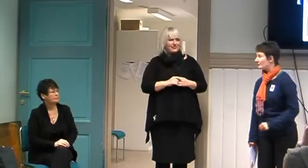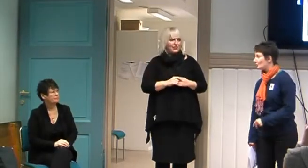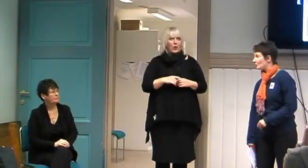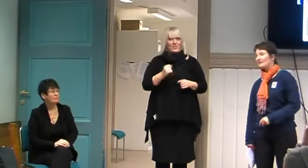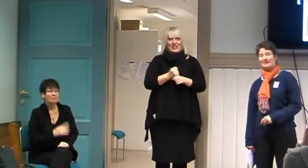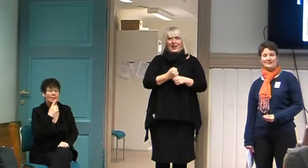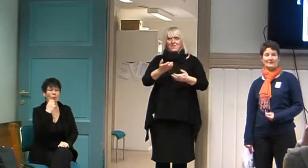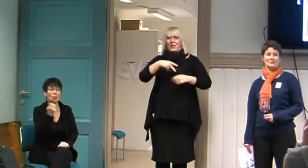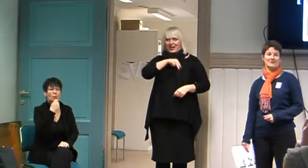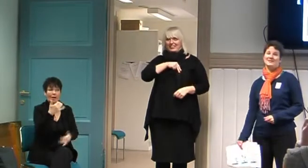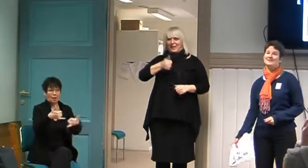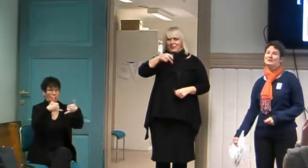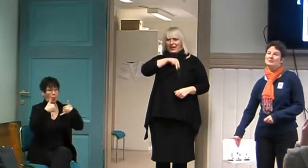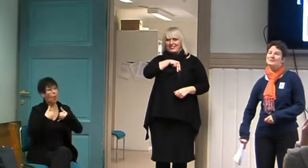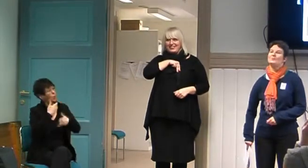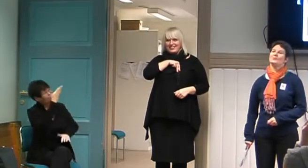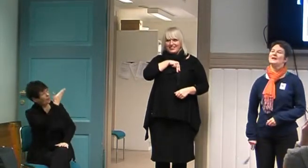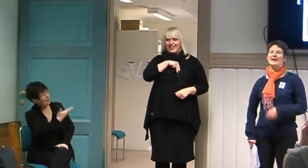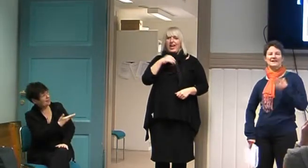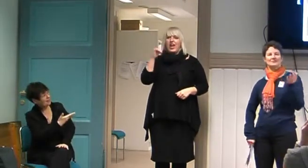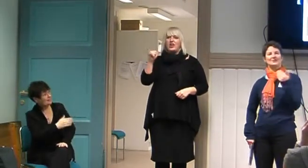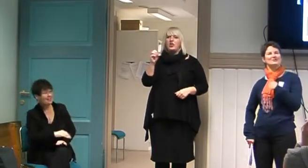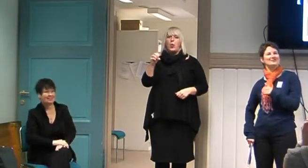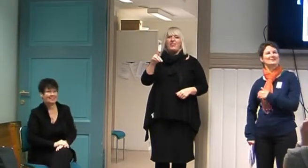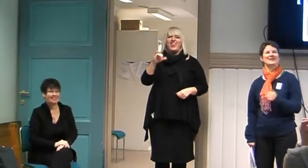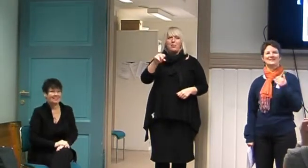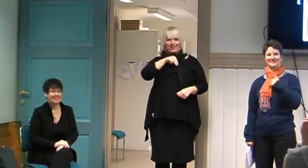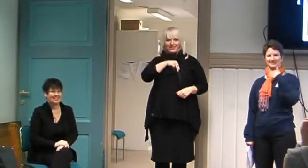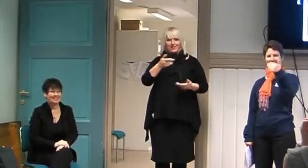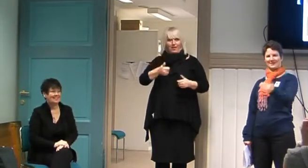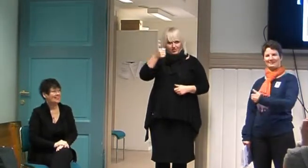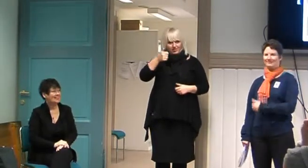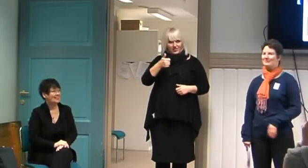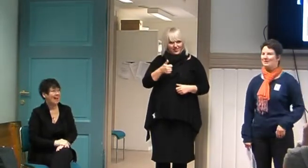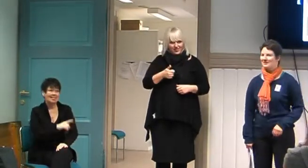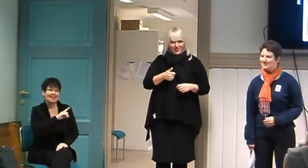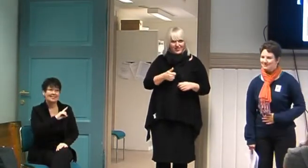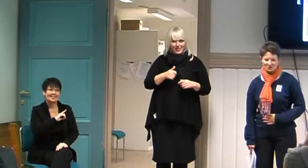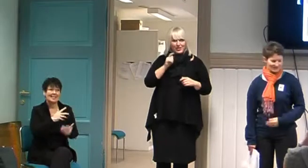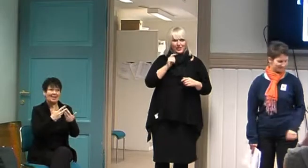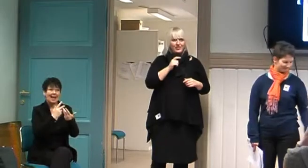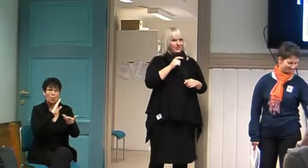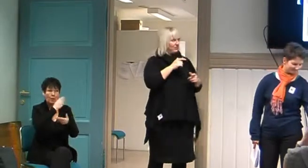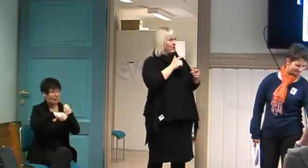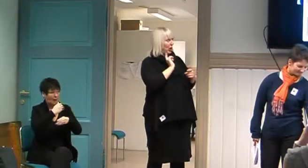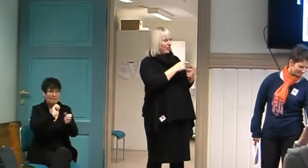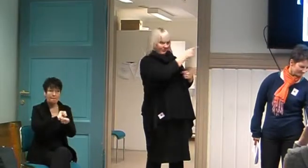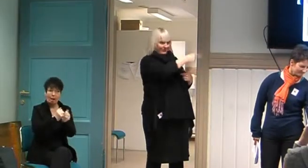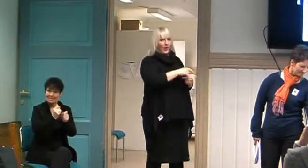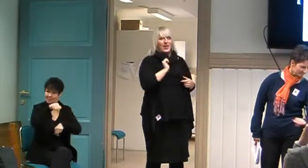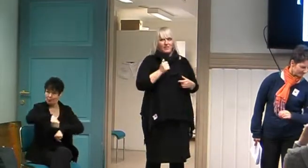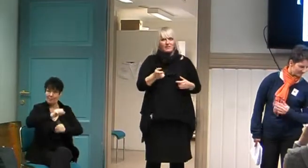award for these, the Jodie Award, and it was as a result of that we've become partners in this project.